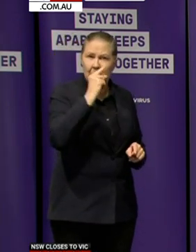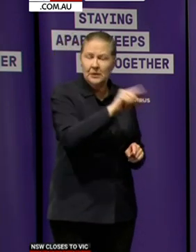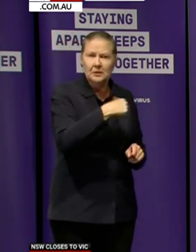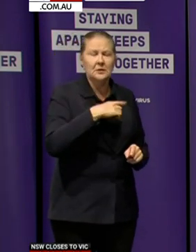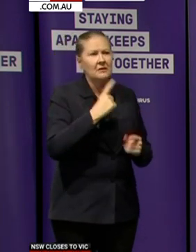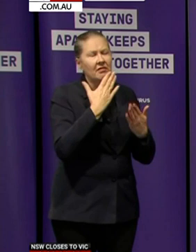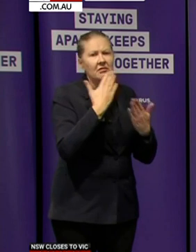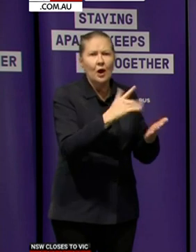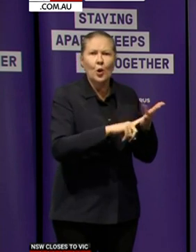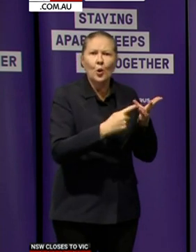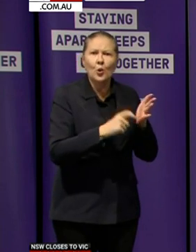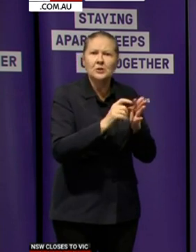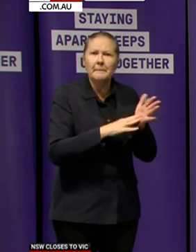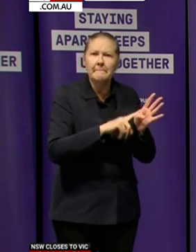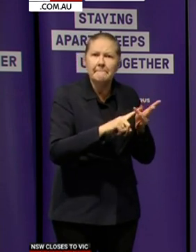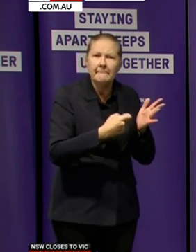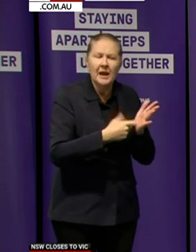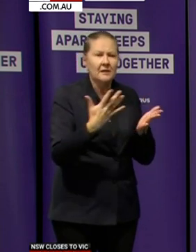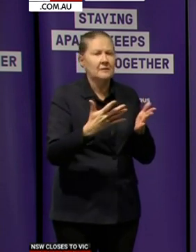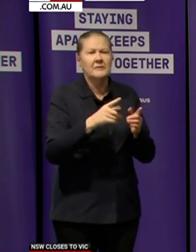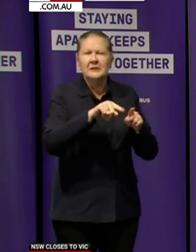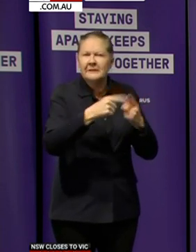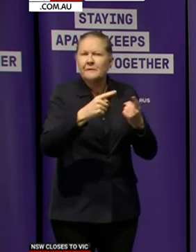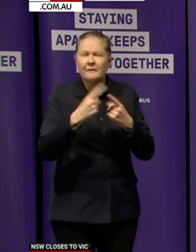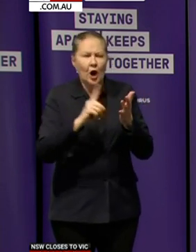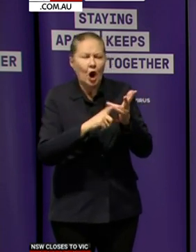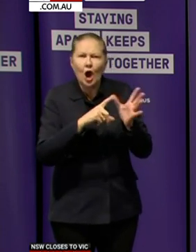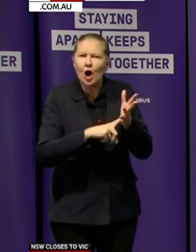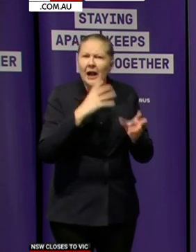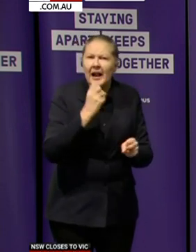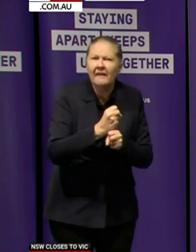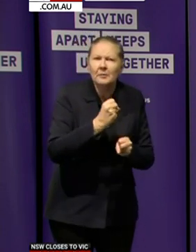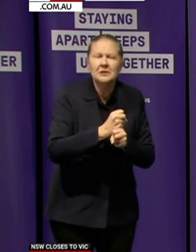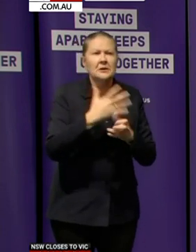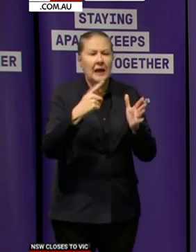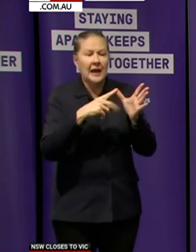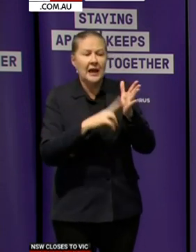local government, to Andrew Crisp as the Emergency Management Commissioner who's down there essentially running